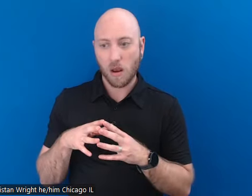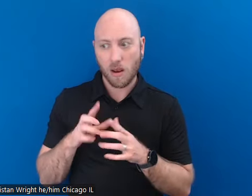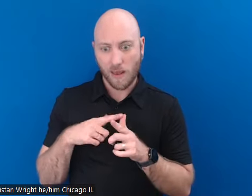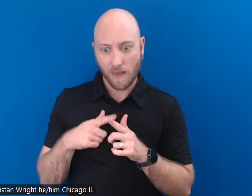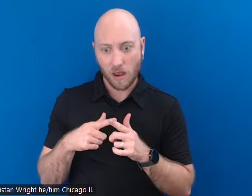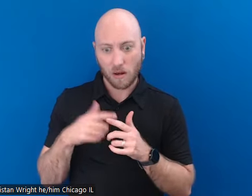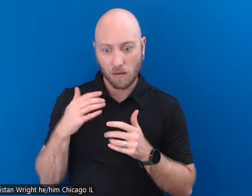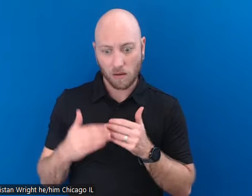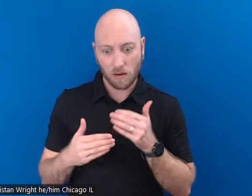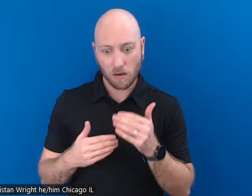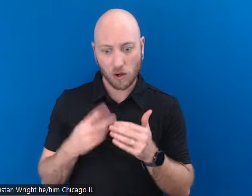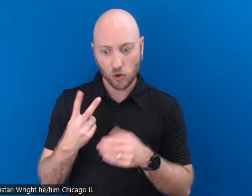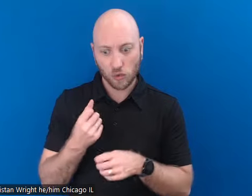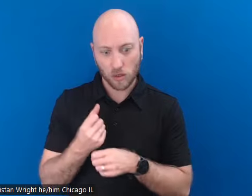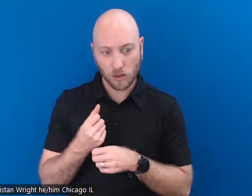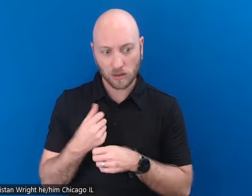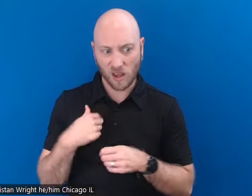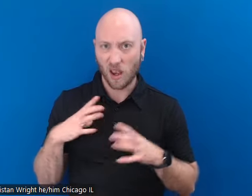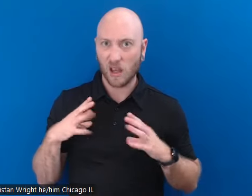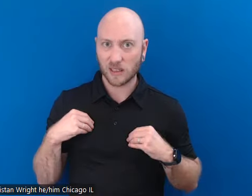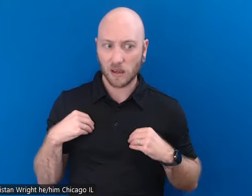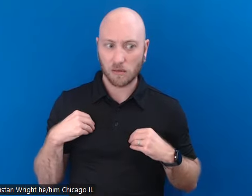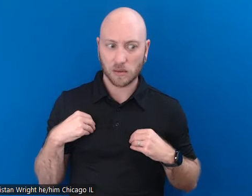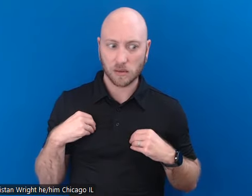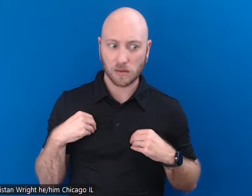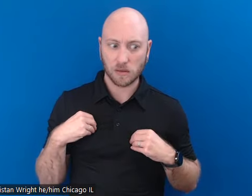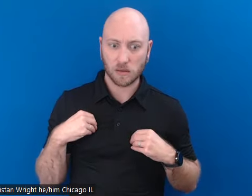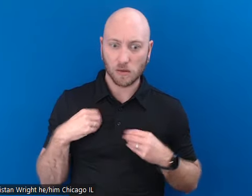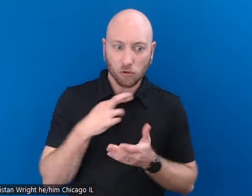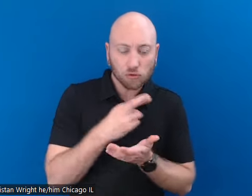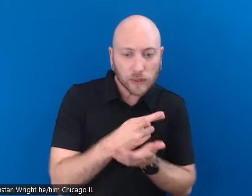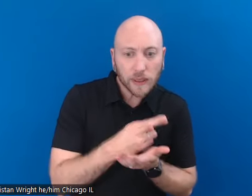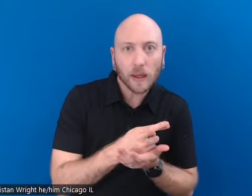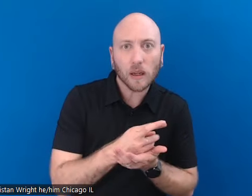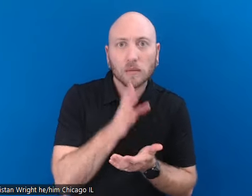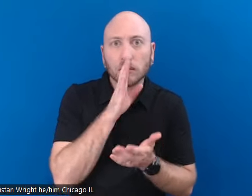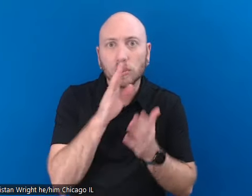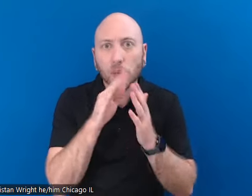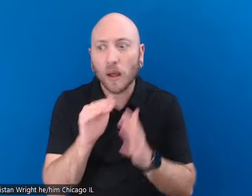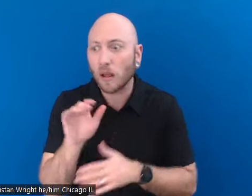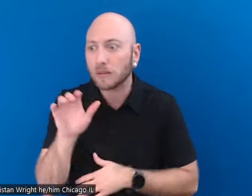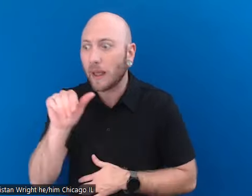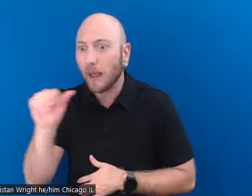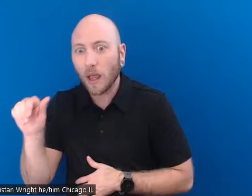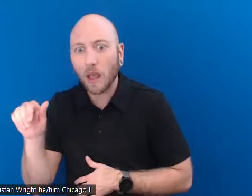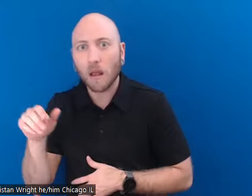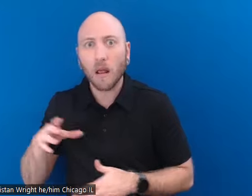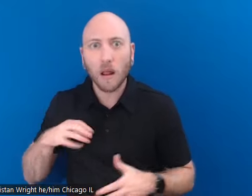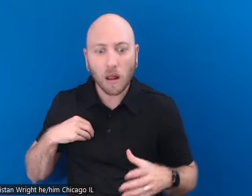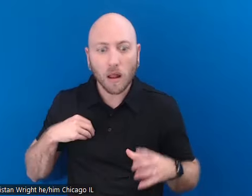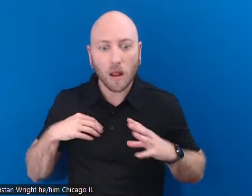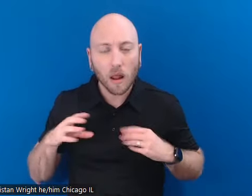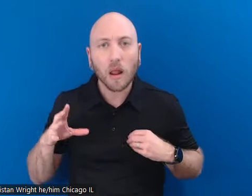me, that's what surrender looks like. That's what admitting my powerless over alcoholism looks like,